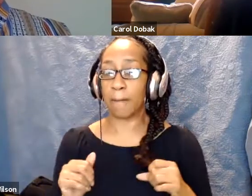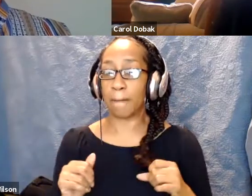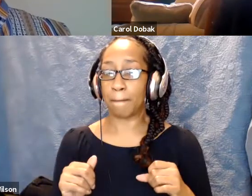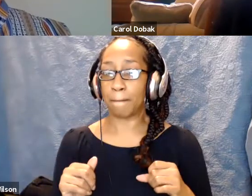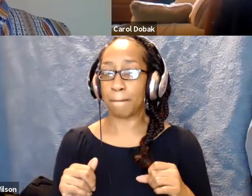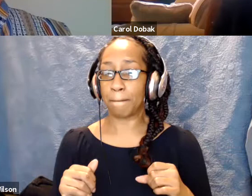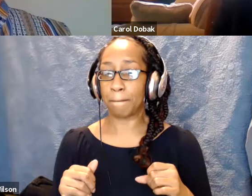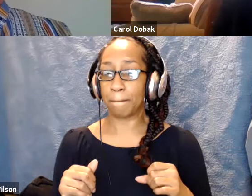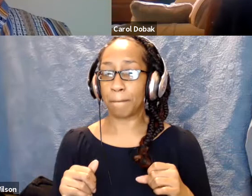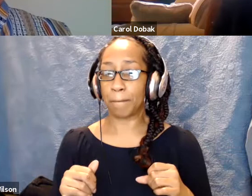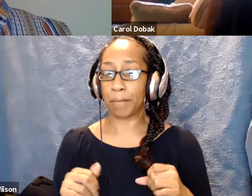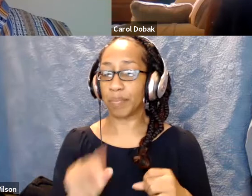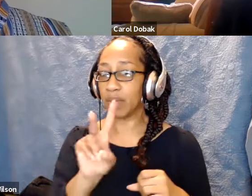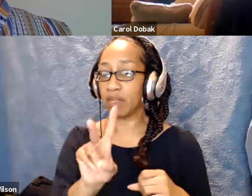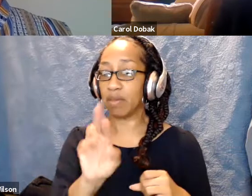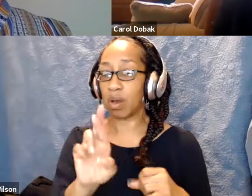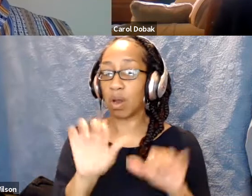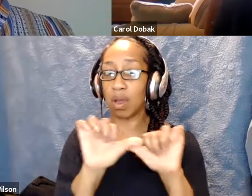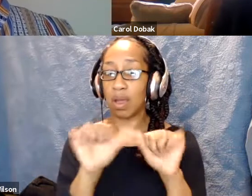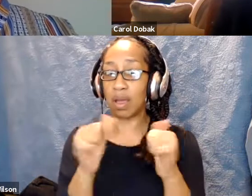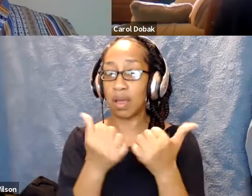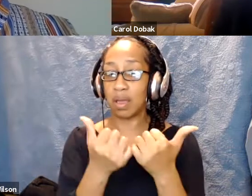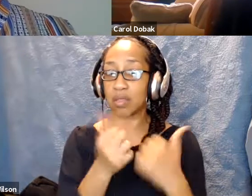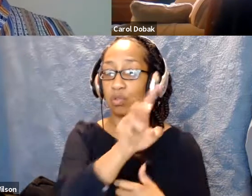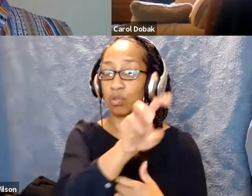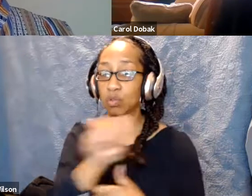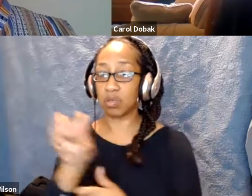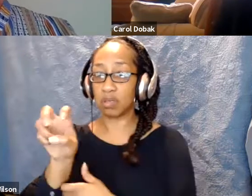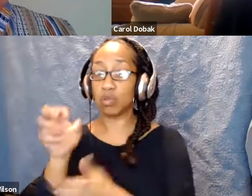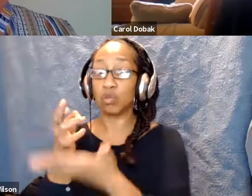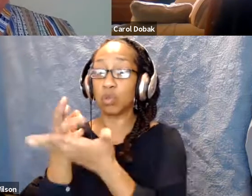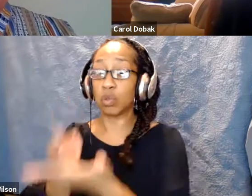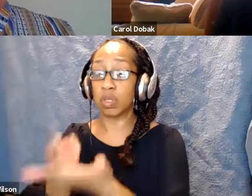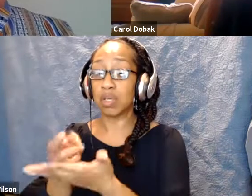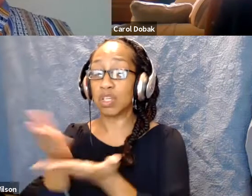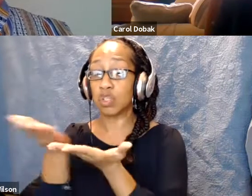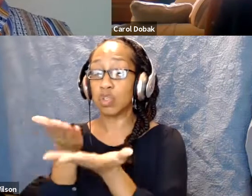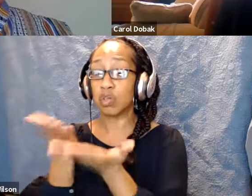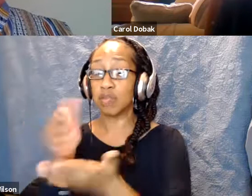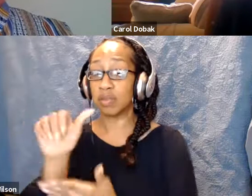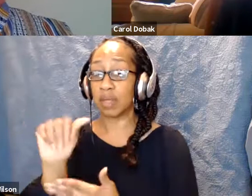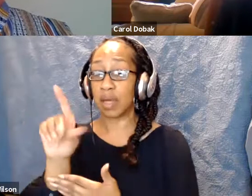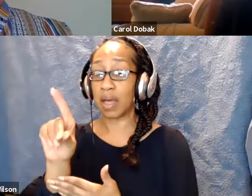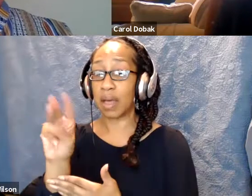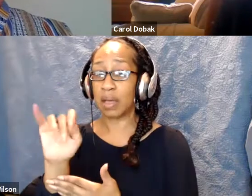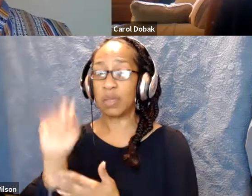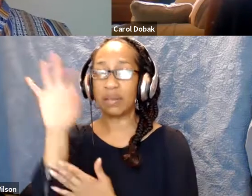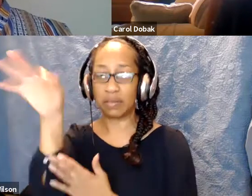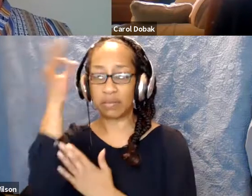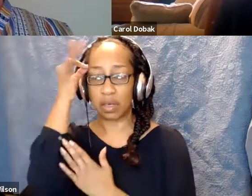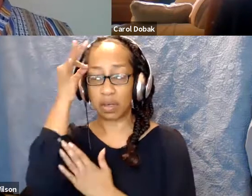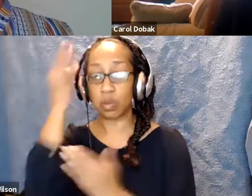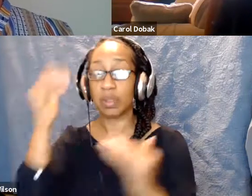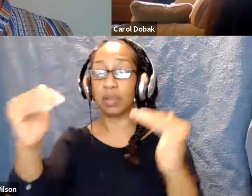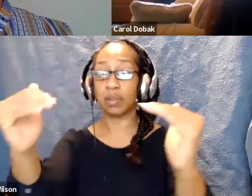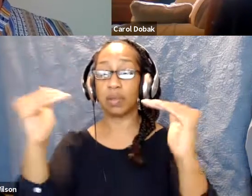the VR Agency transfers into the Rehabilitation Services Administration on the federal level. The next ring at the local level